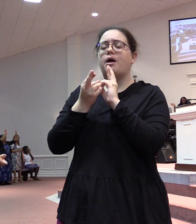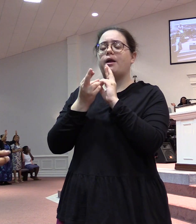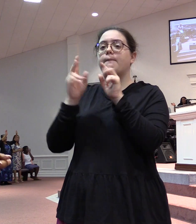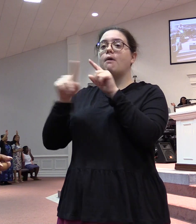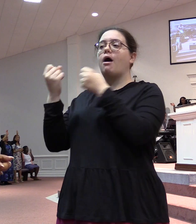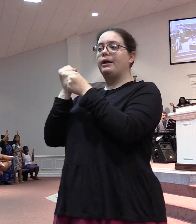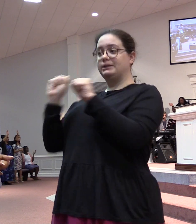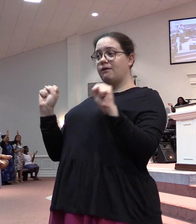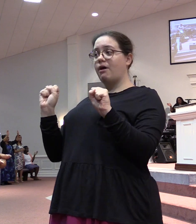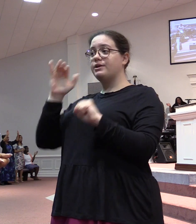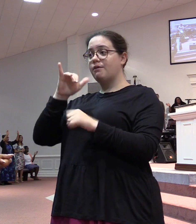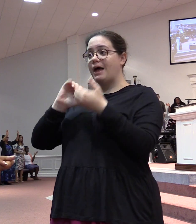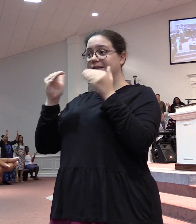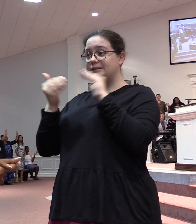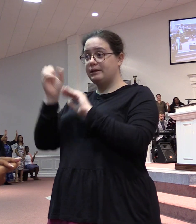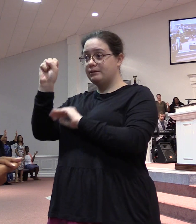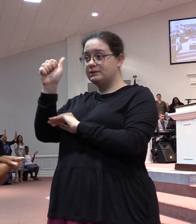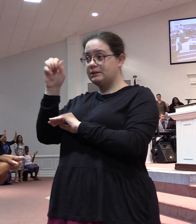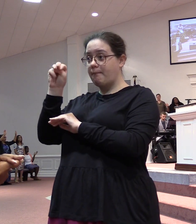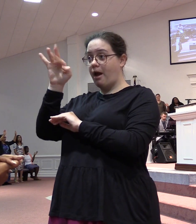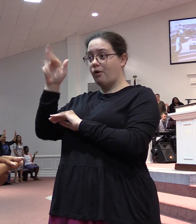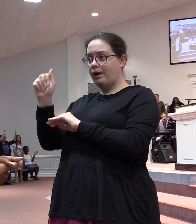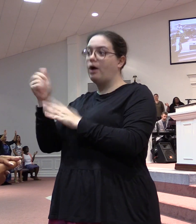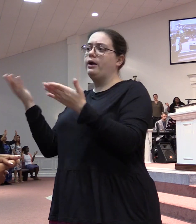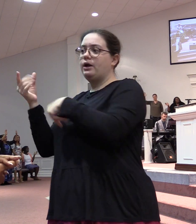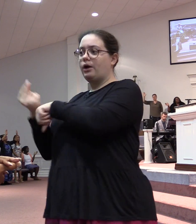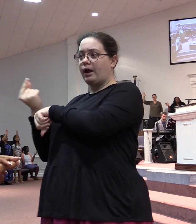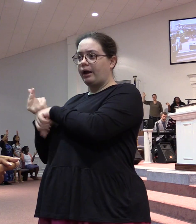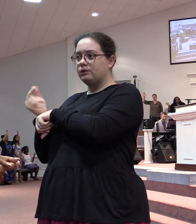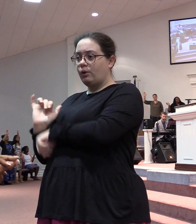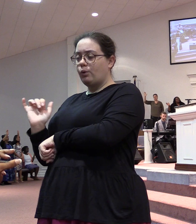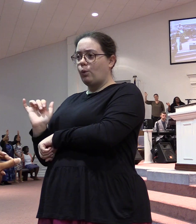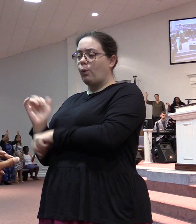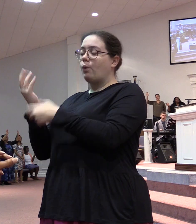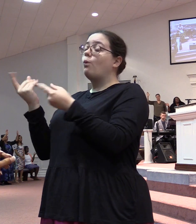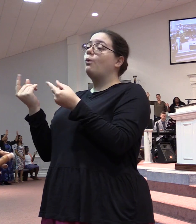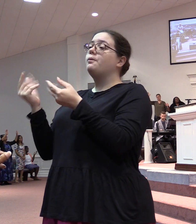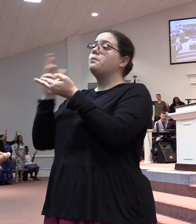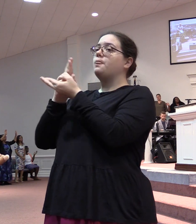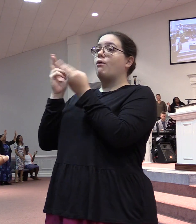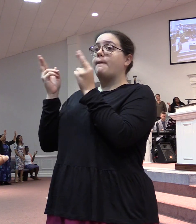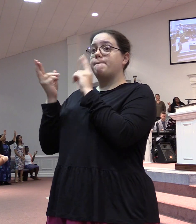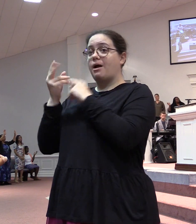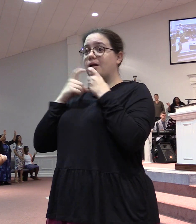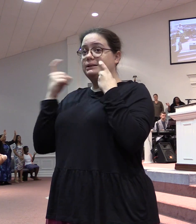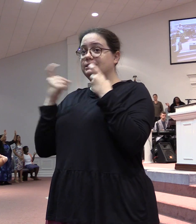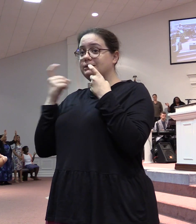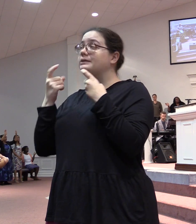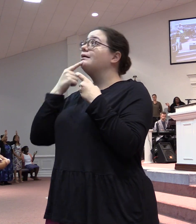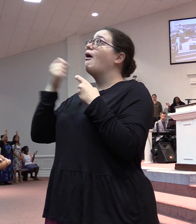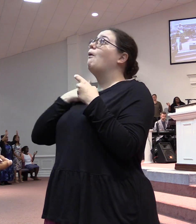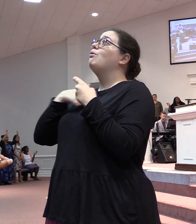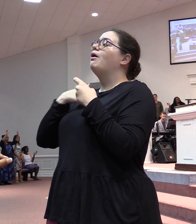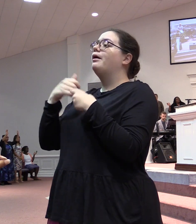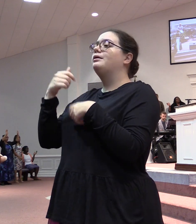of Samaria and the salvation of Gainesville is to repent of your sins. And just like Sister Raleigh